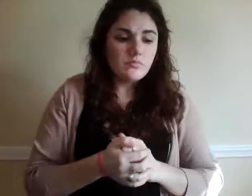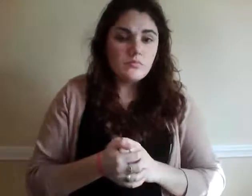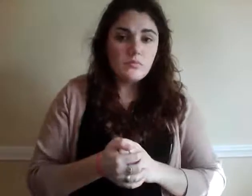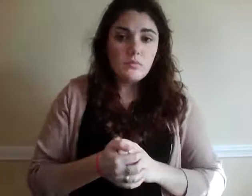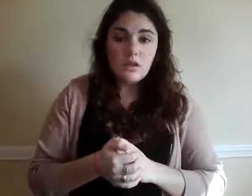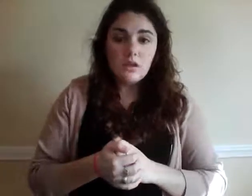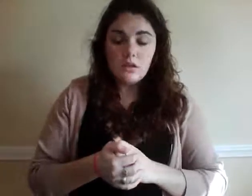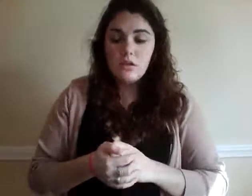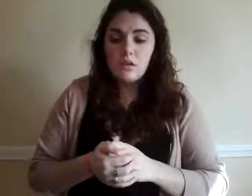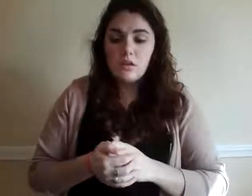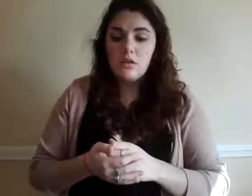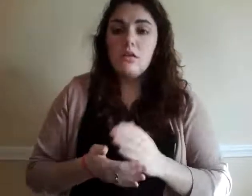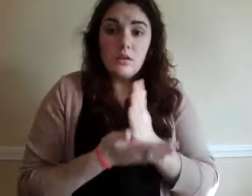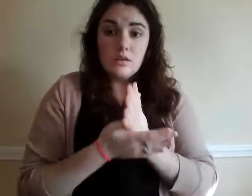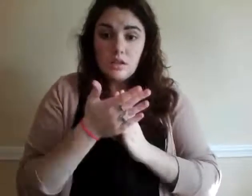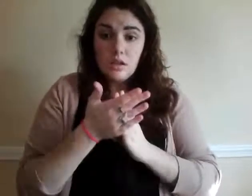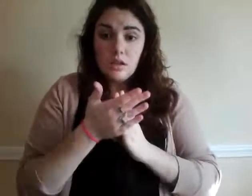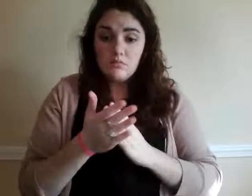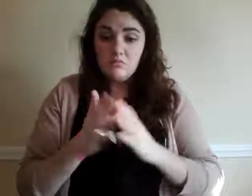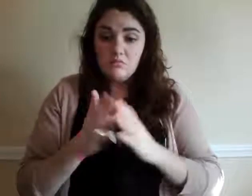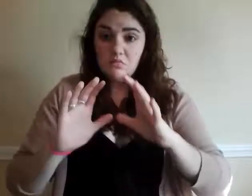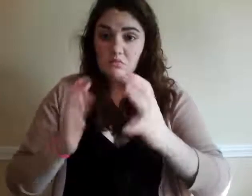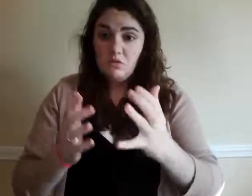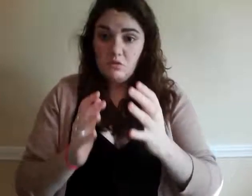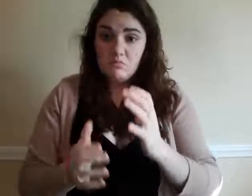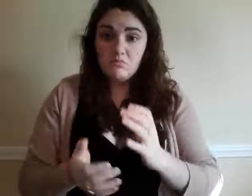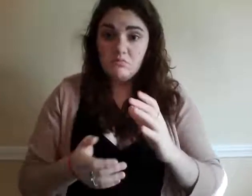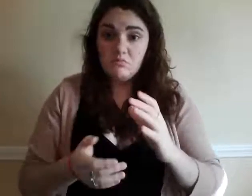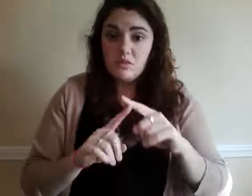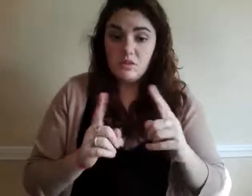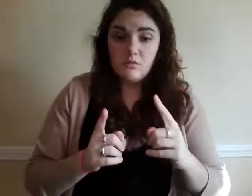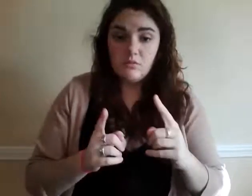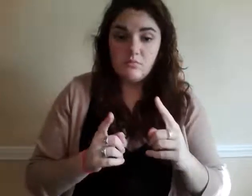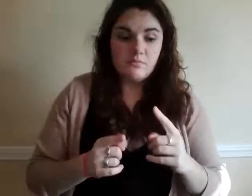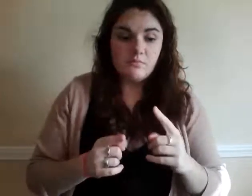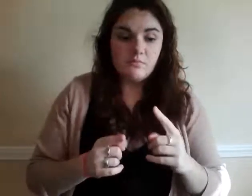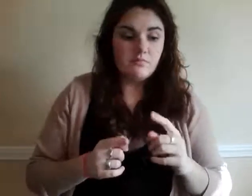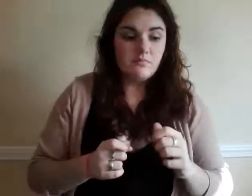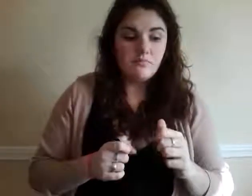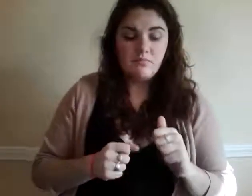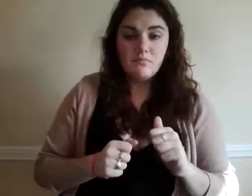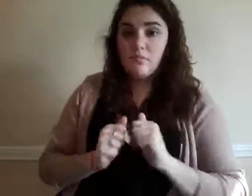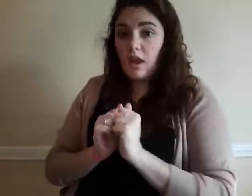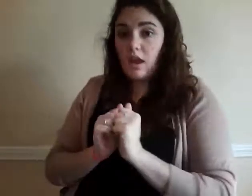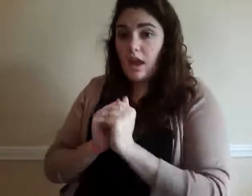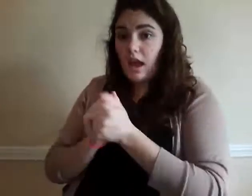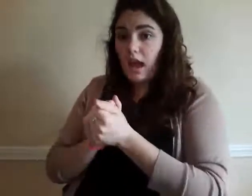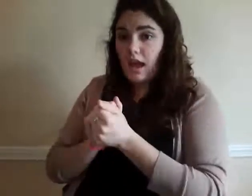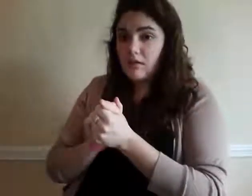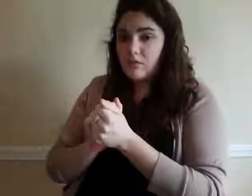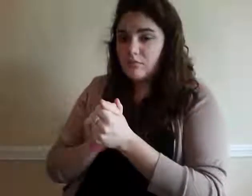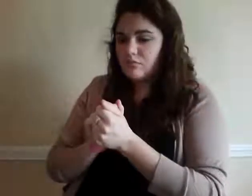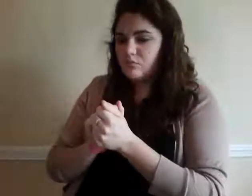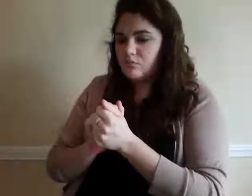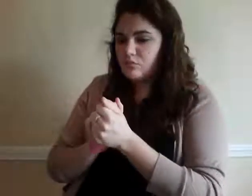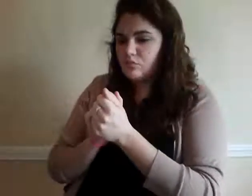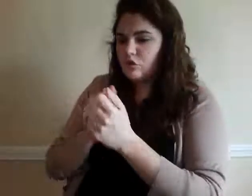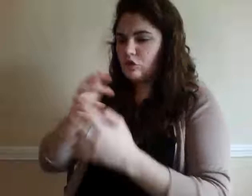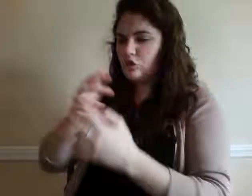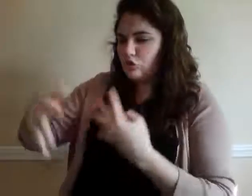Okay. And how do you work on socialization skills between the deaf and hard of hearing children and the other children in the